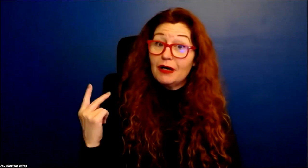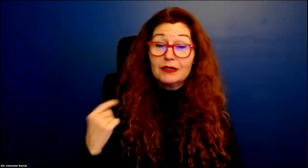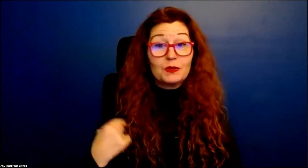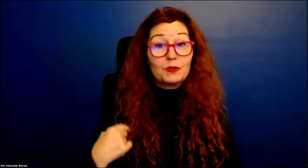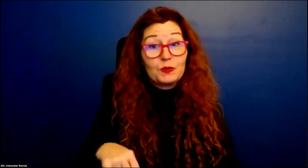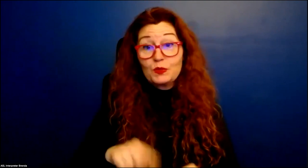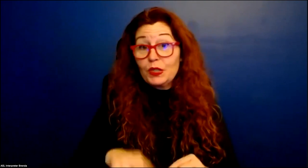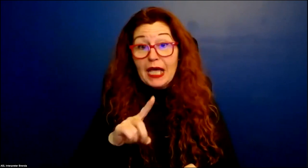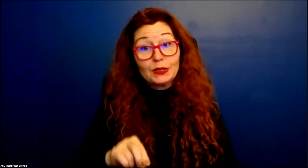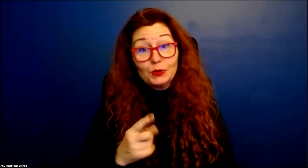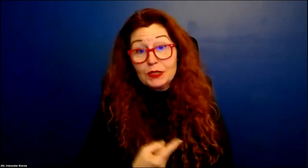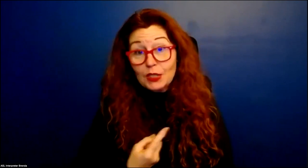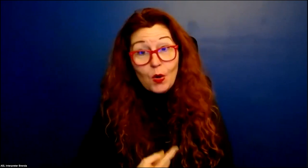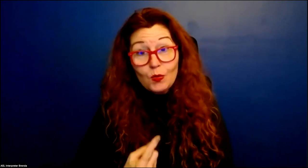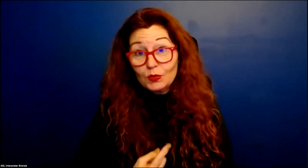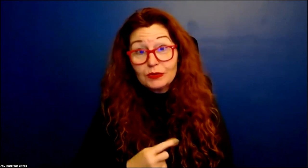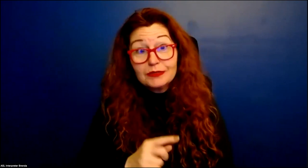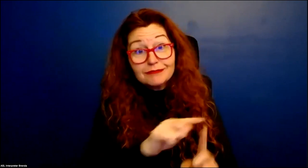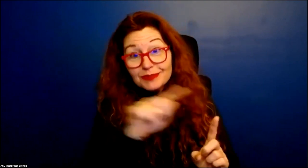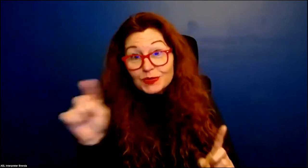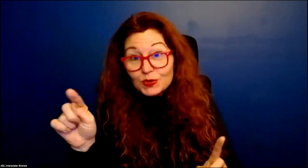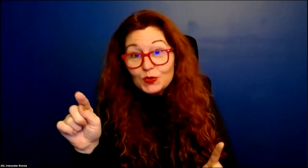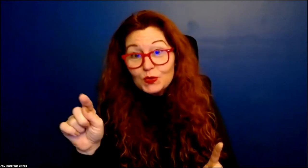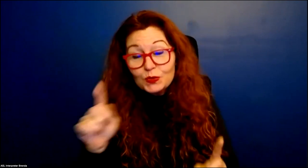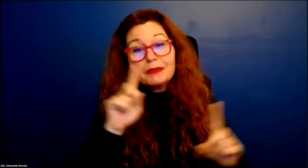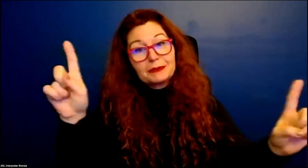this alone. It's really the leadership.